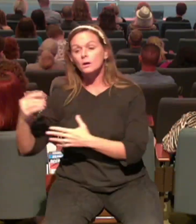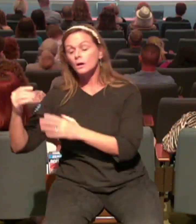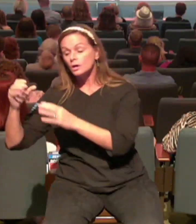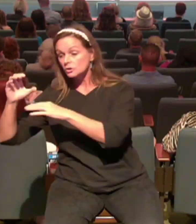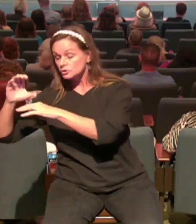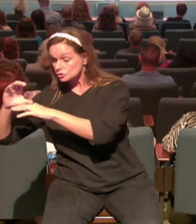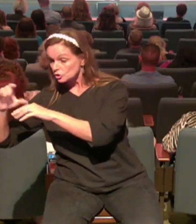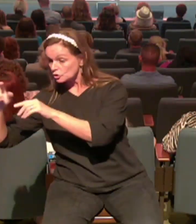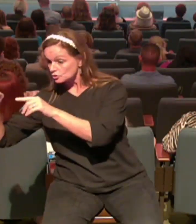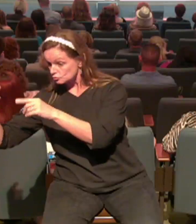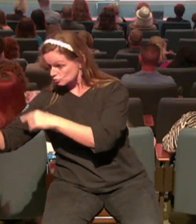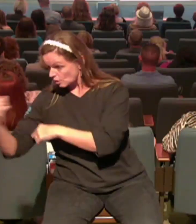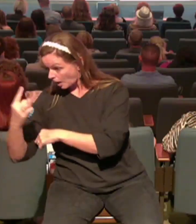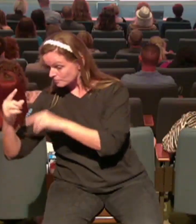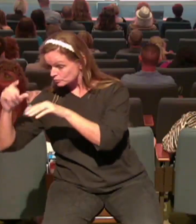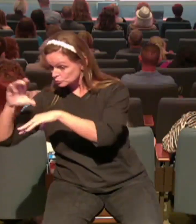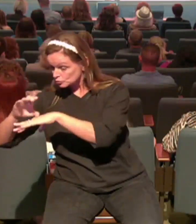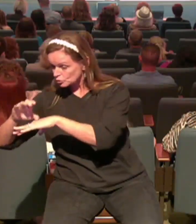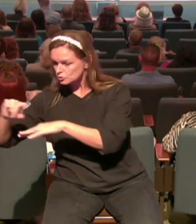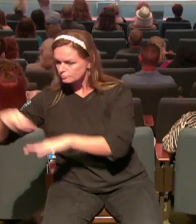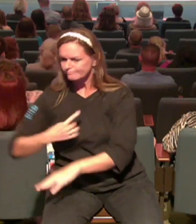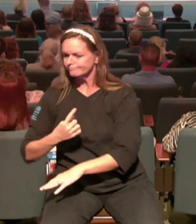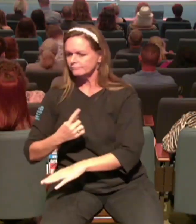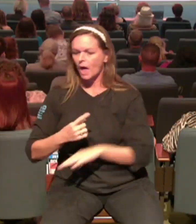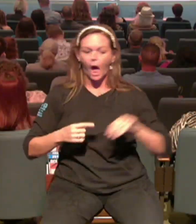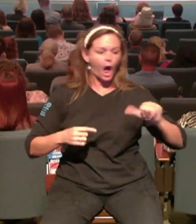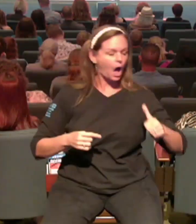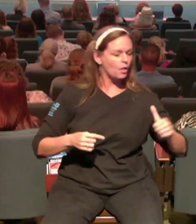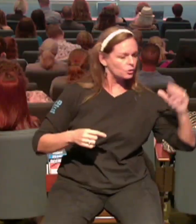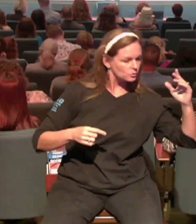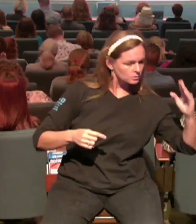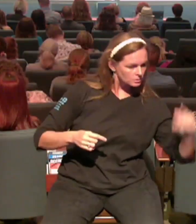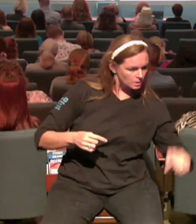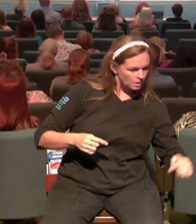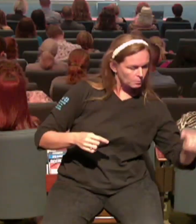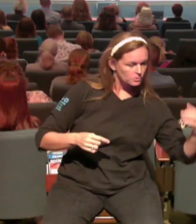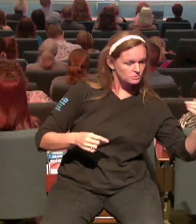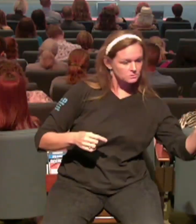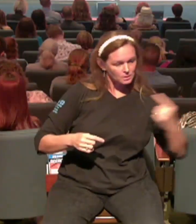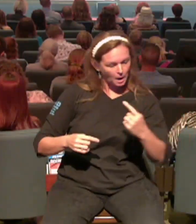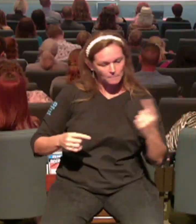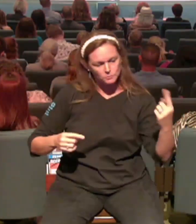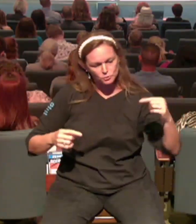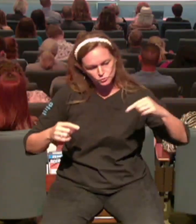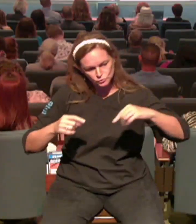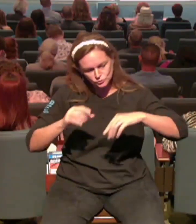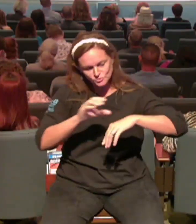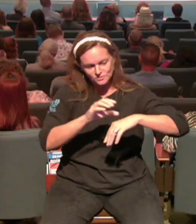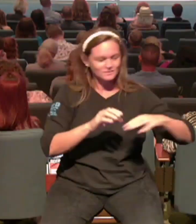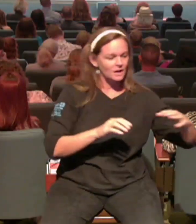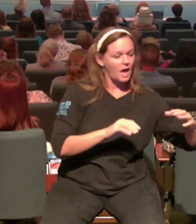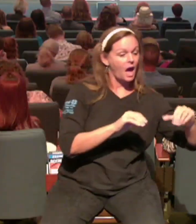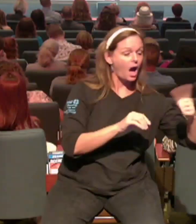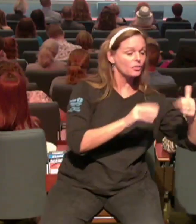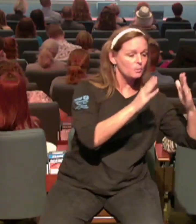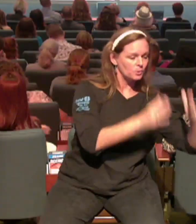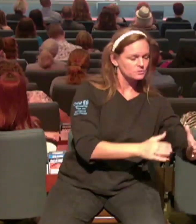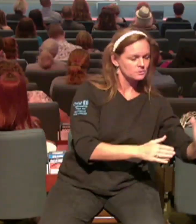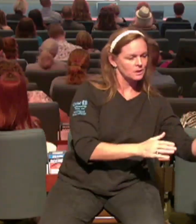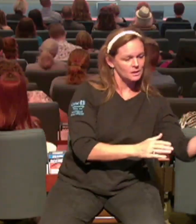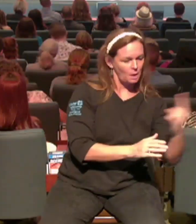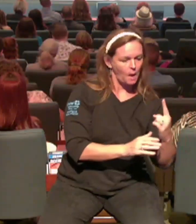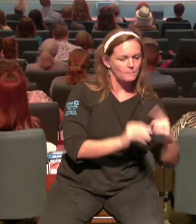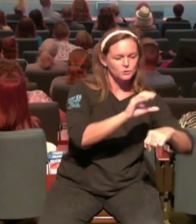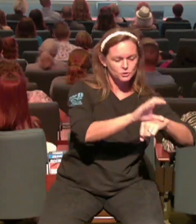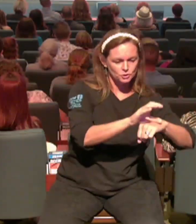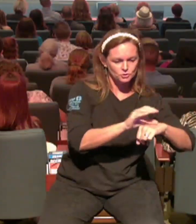we are completely unaware of just how offensive we have been to God and how much we have been forgiven of, because over and over